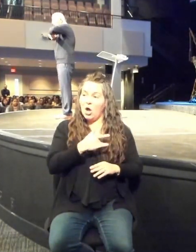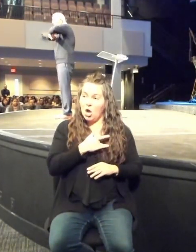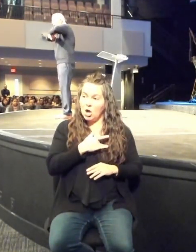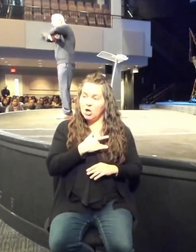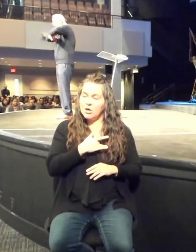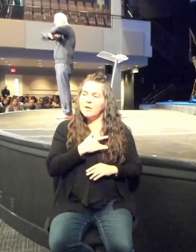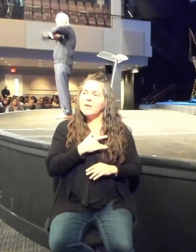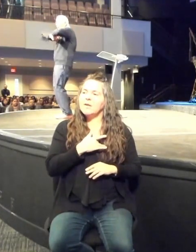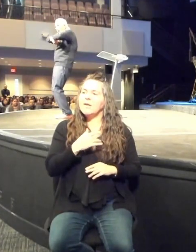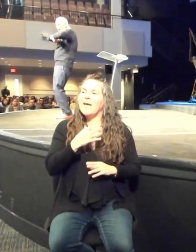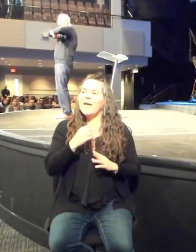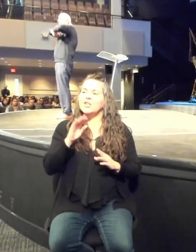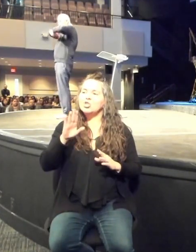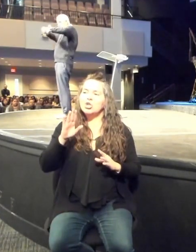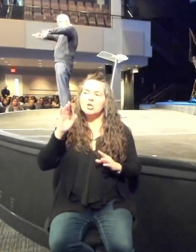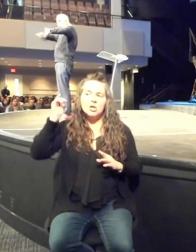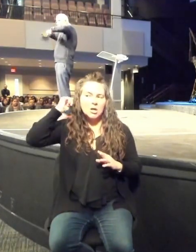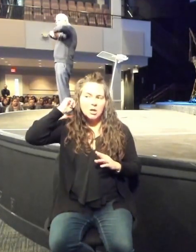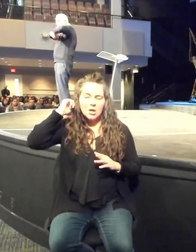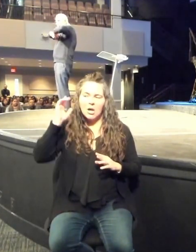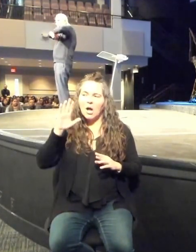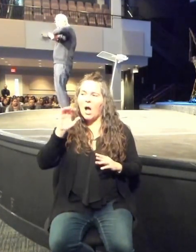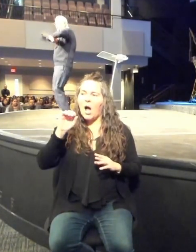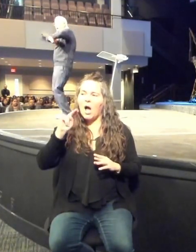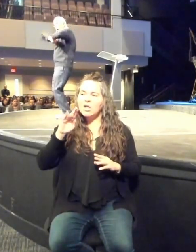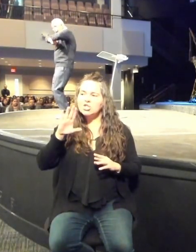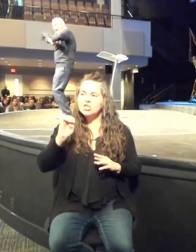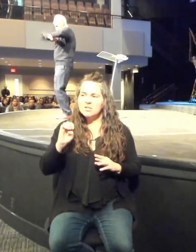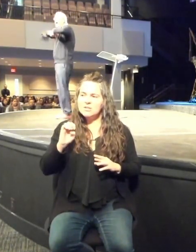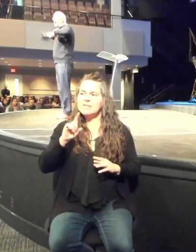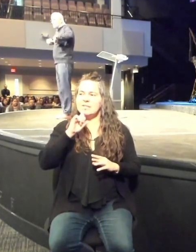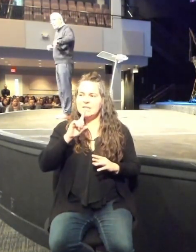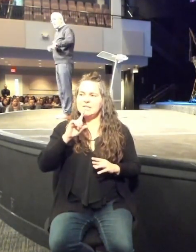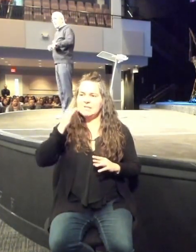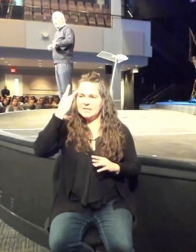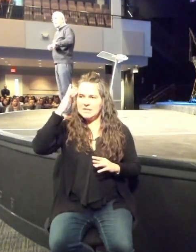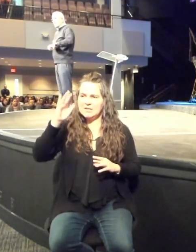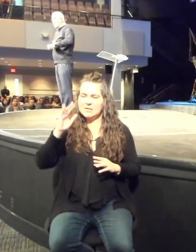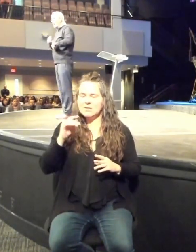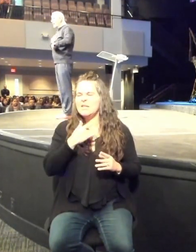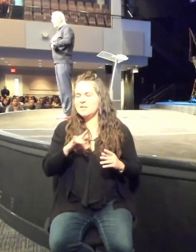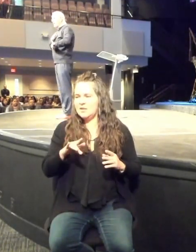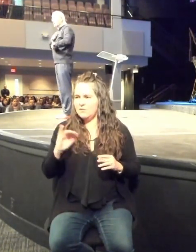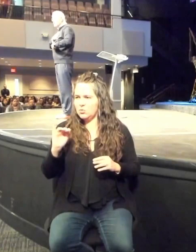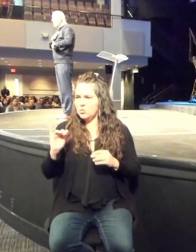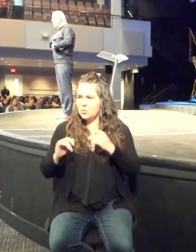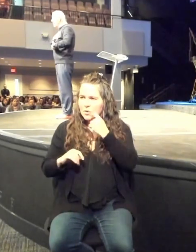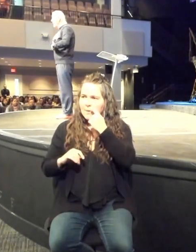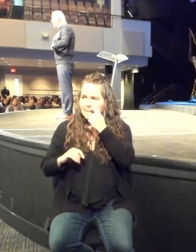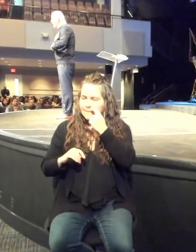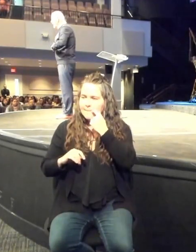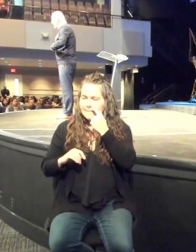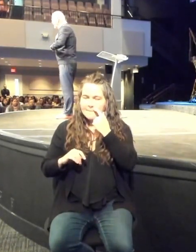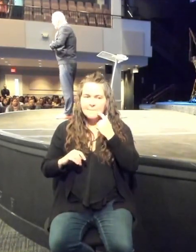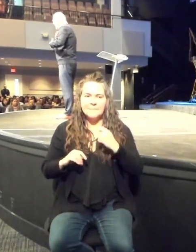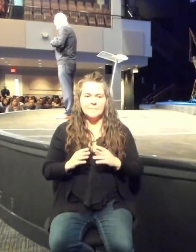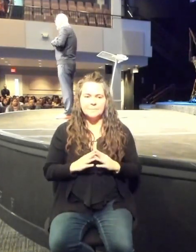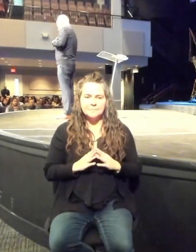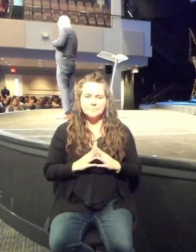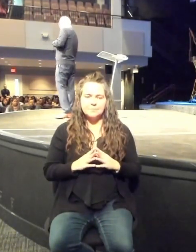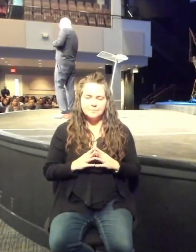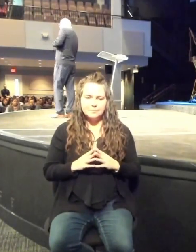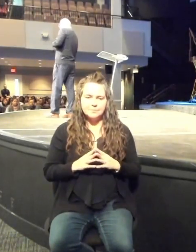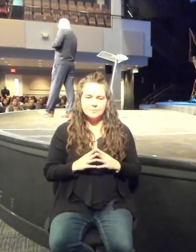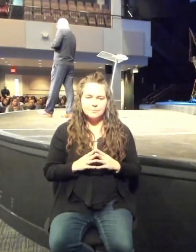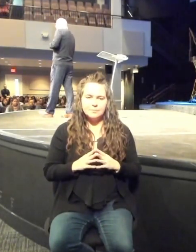as a part of your heart in your, what's the word I gave you a moment ago? Your conscience, okay? So right here in the center of your being, your